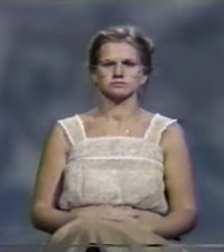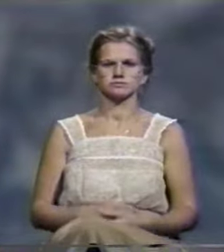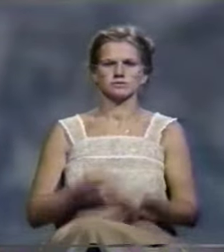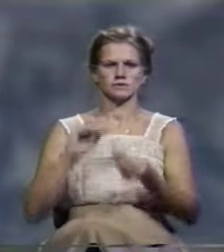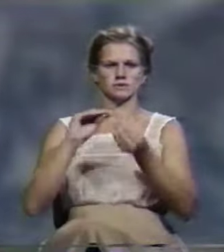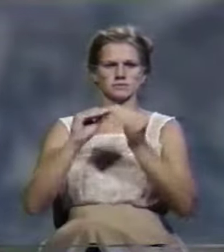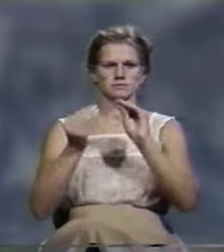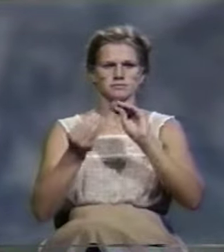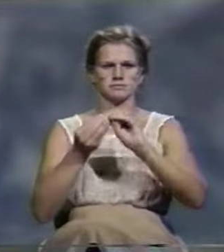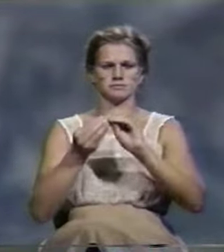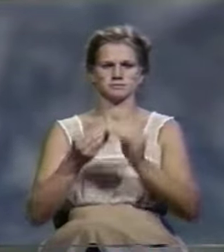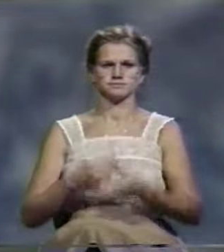Number.